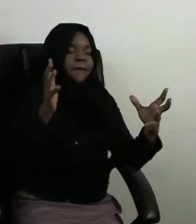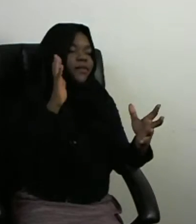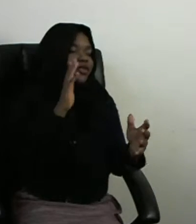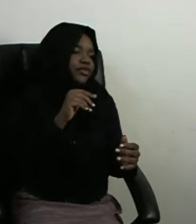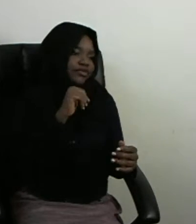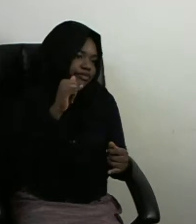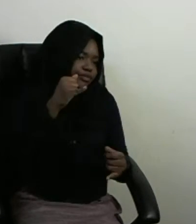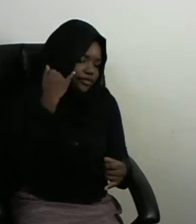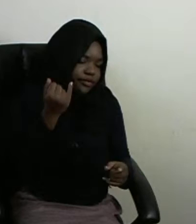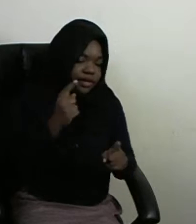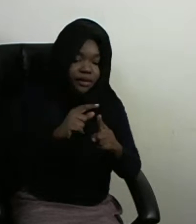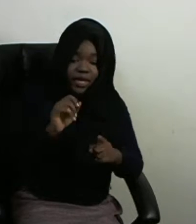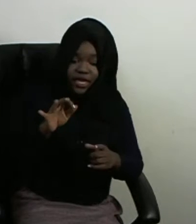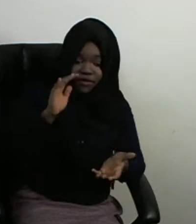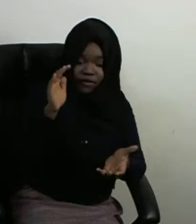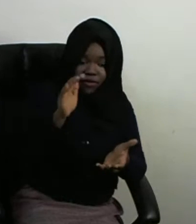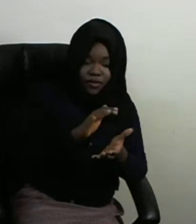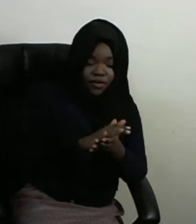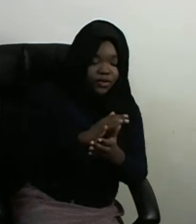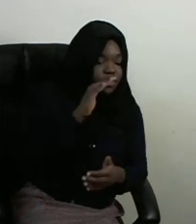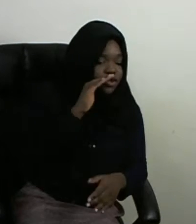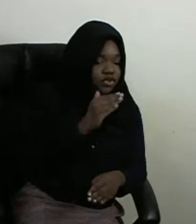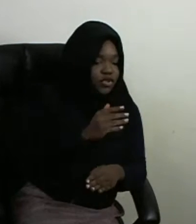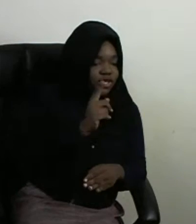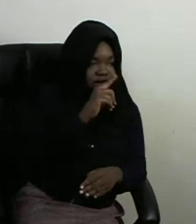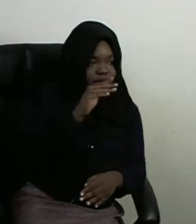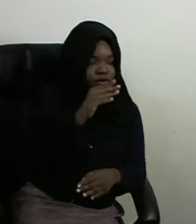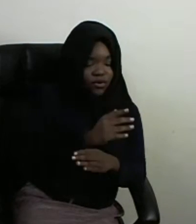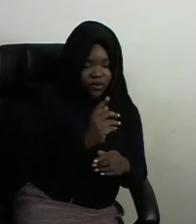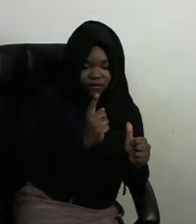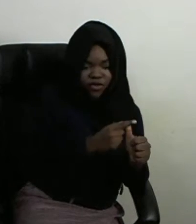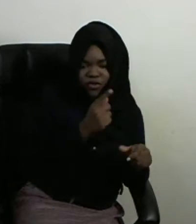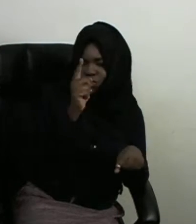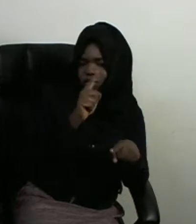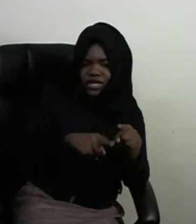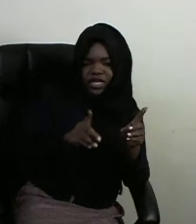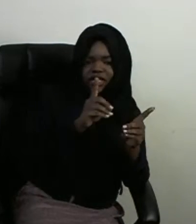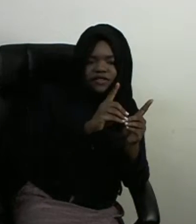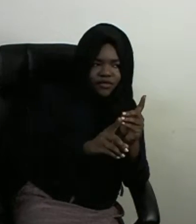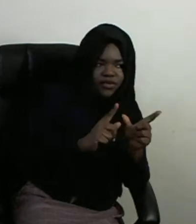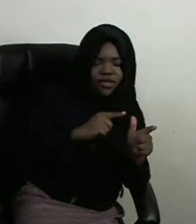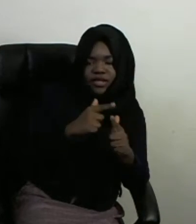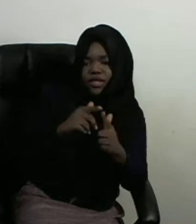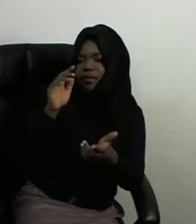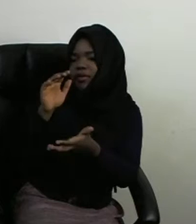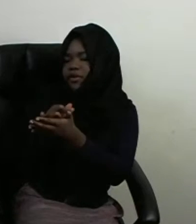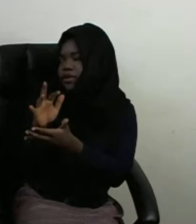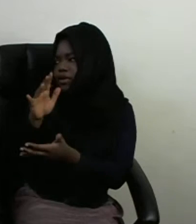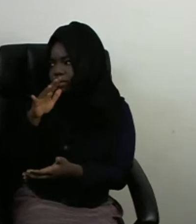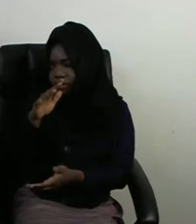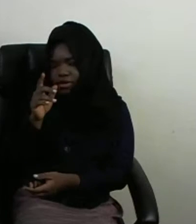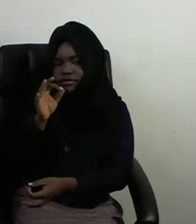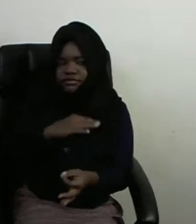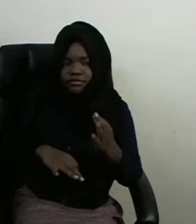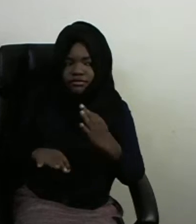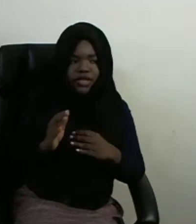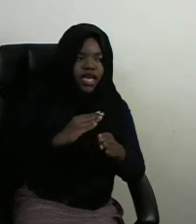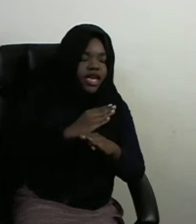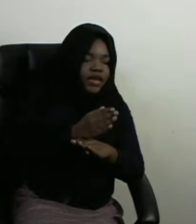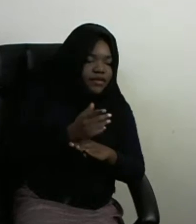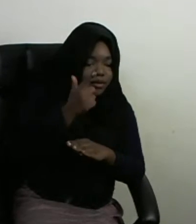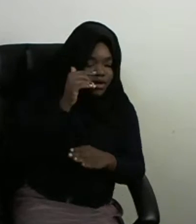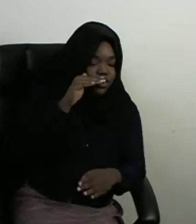first, if you contracted the stepdaughter, you cannot divorce her and marry her mother after,